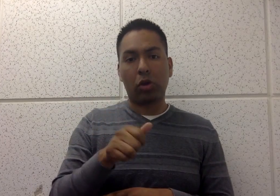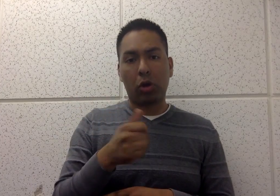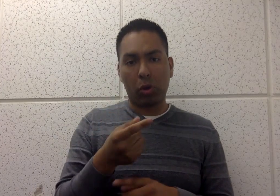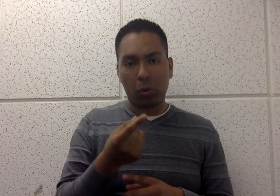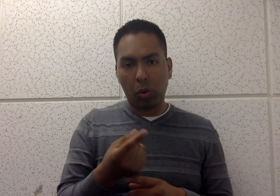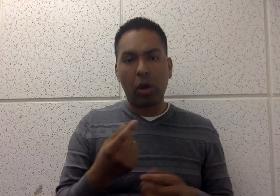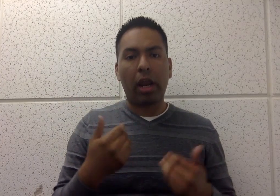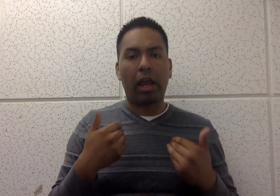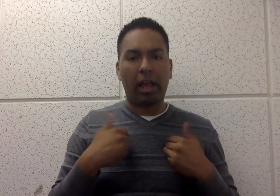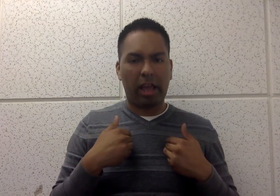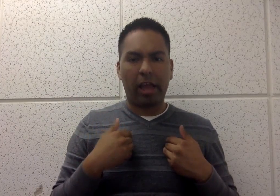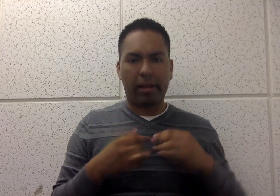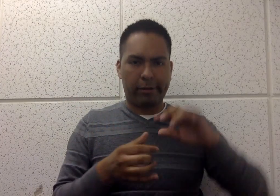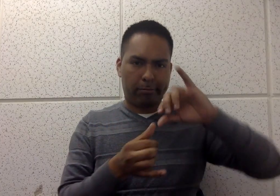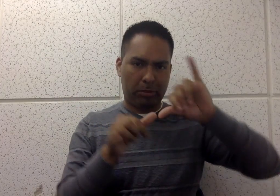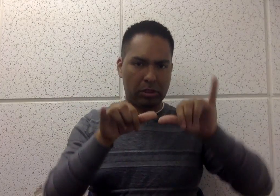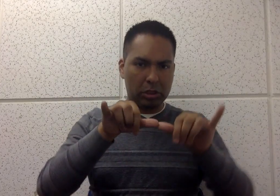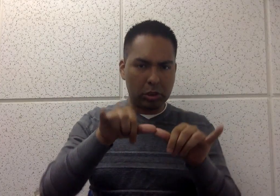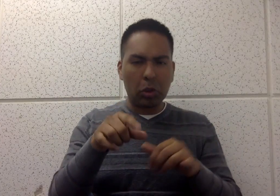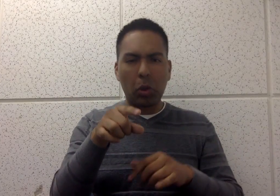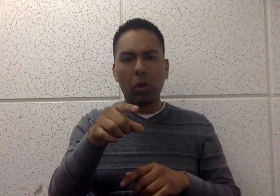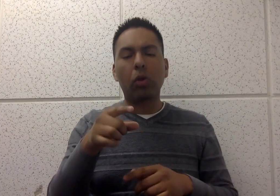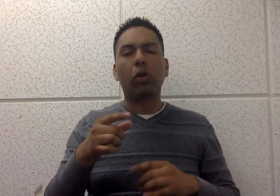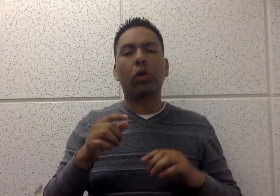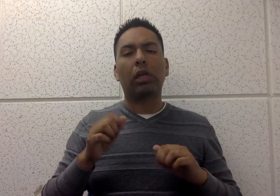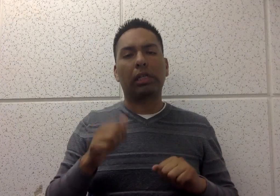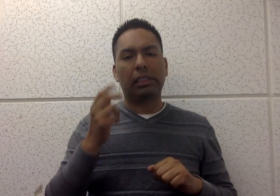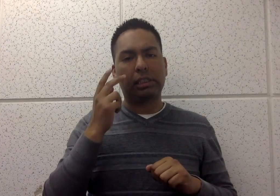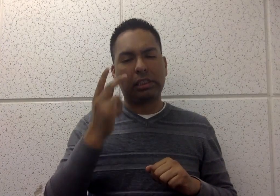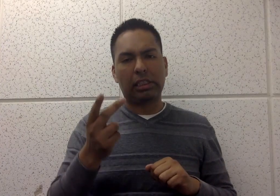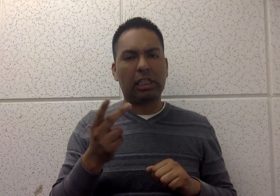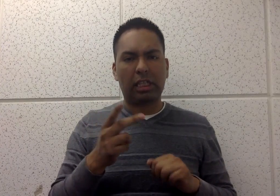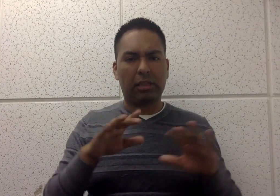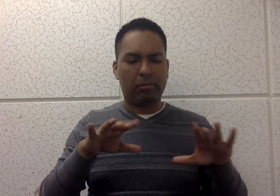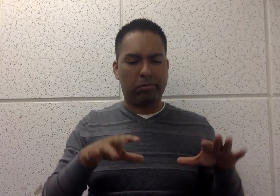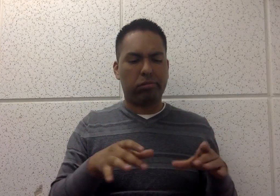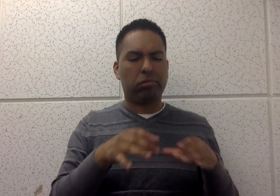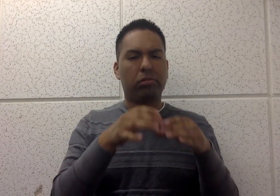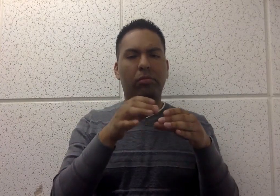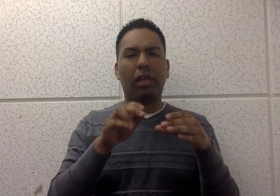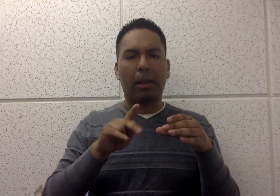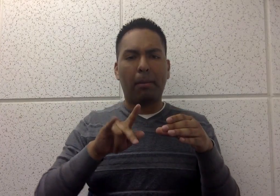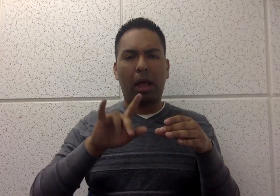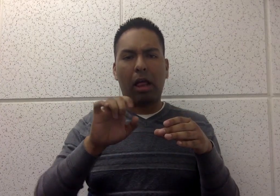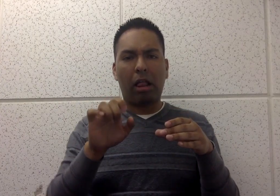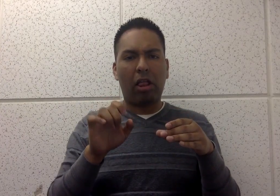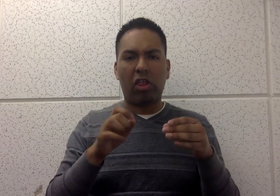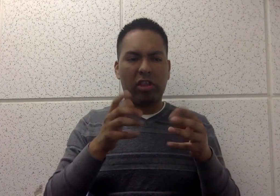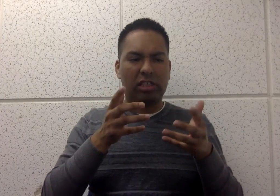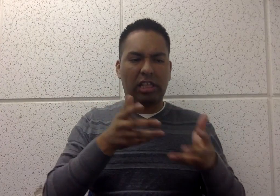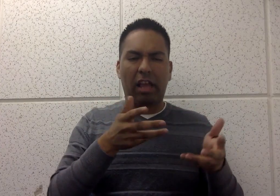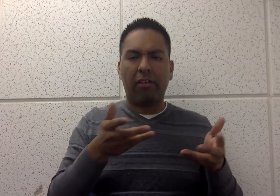for scale. They make a midden, a pile of refuse, mostly the husks of the seeds that they eat. This